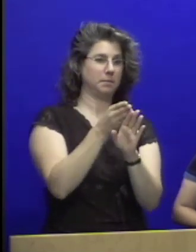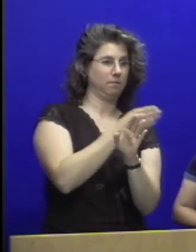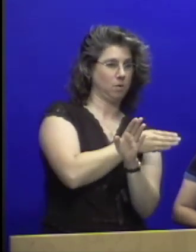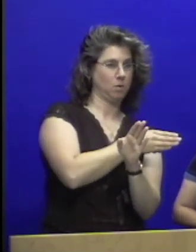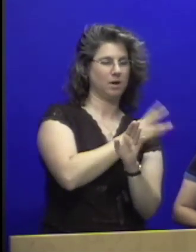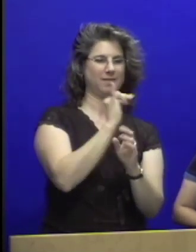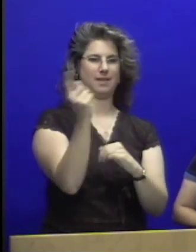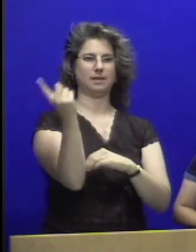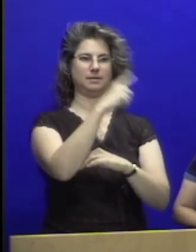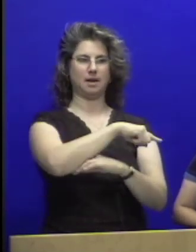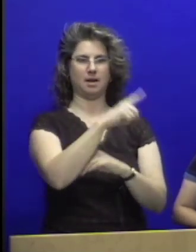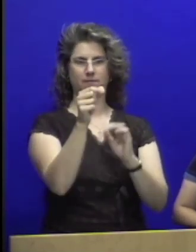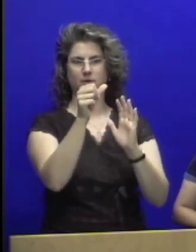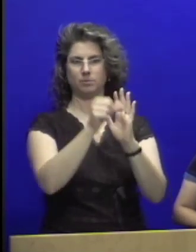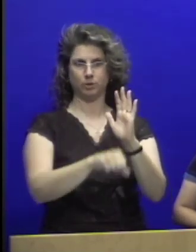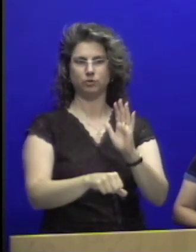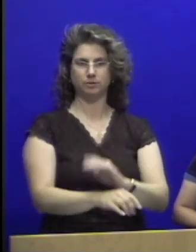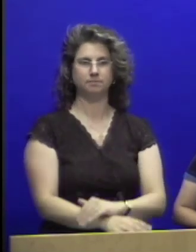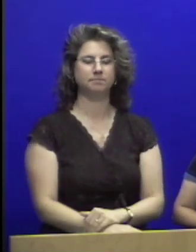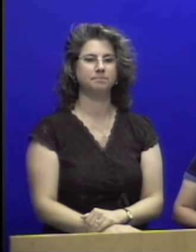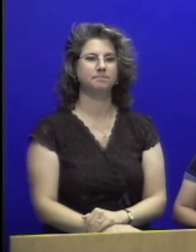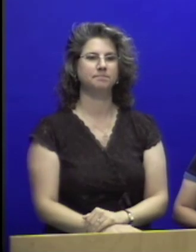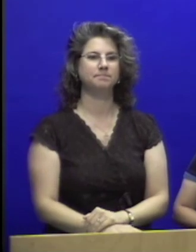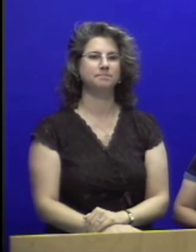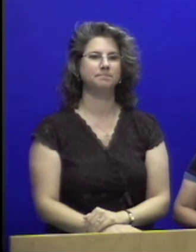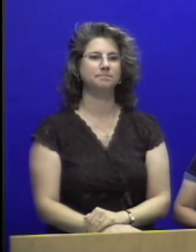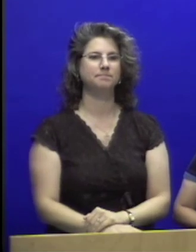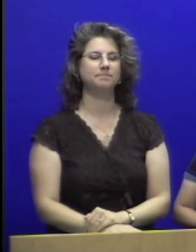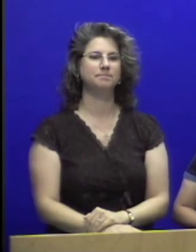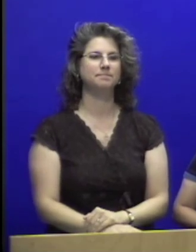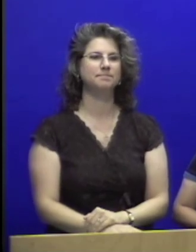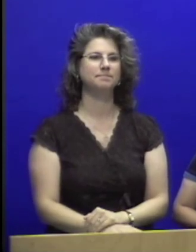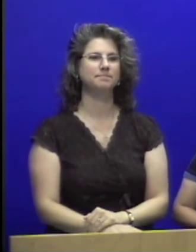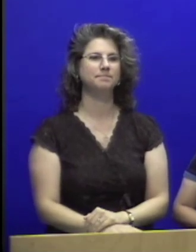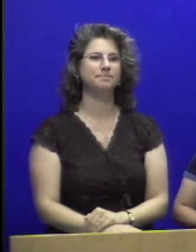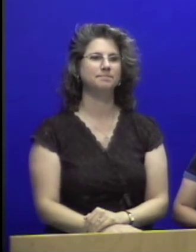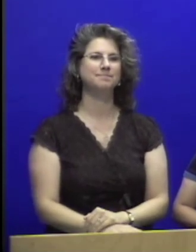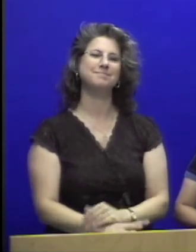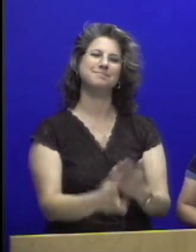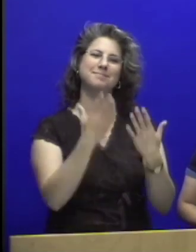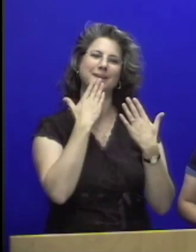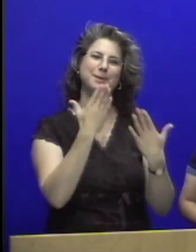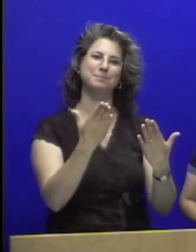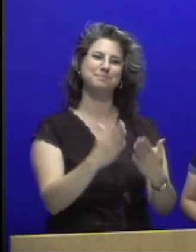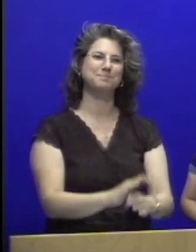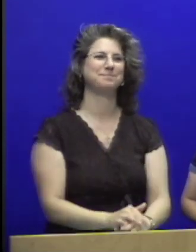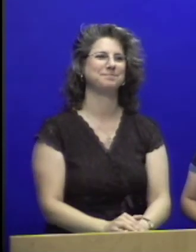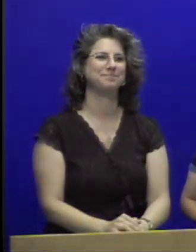on the day of your operation. Thank you.